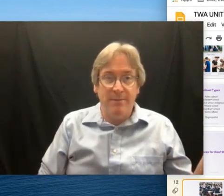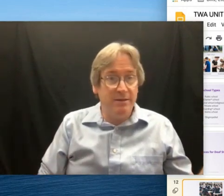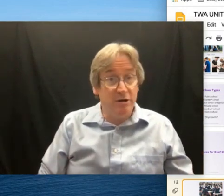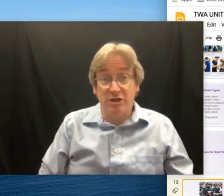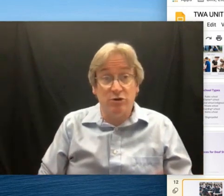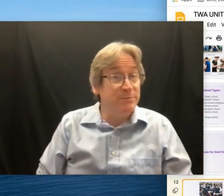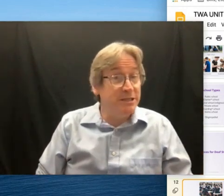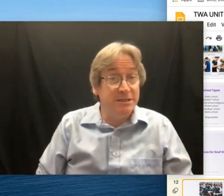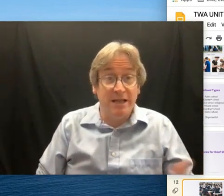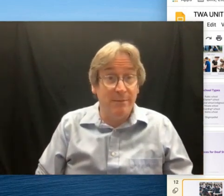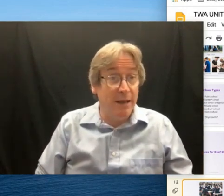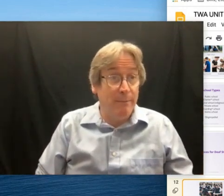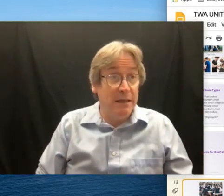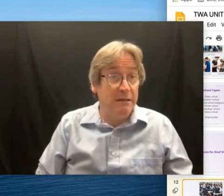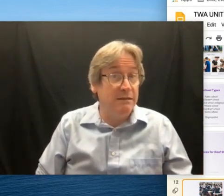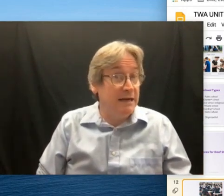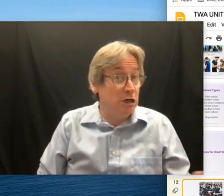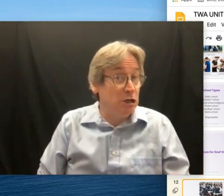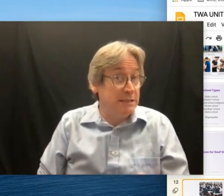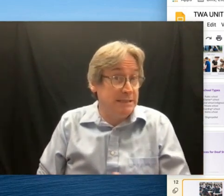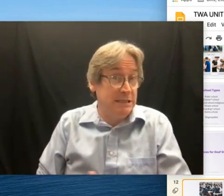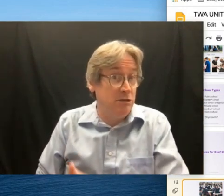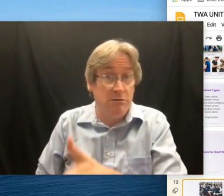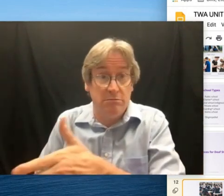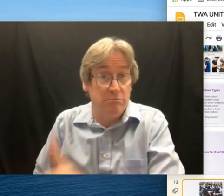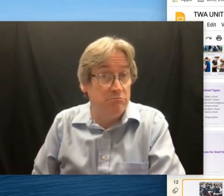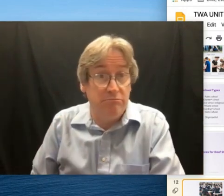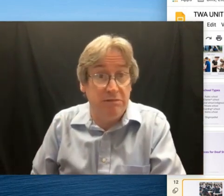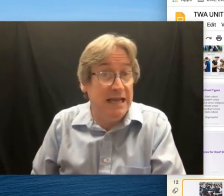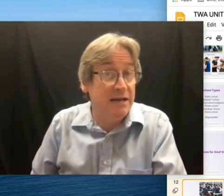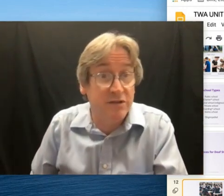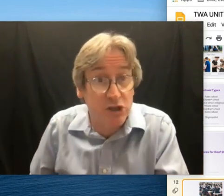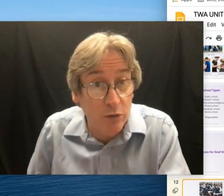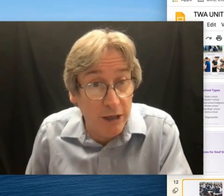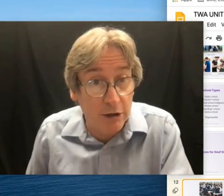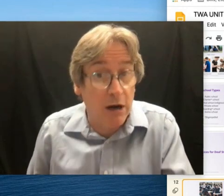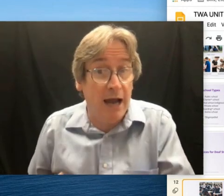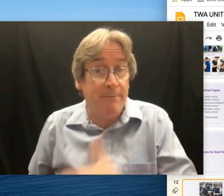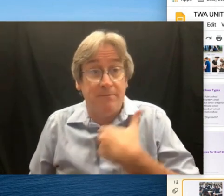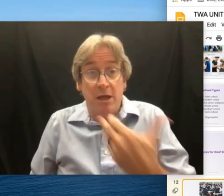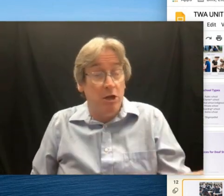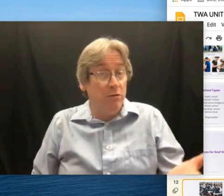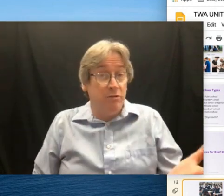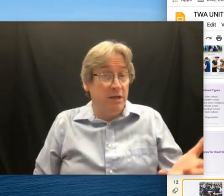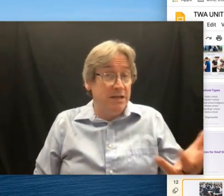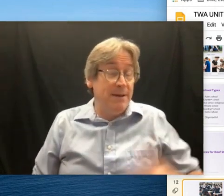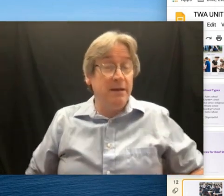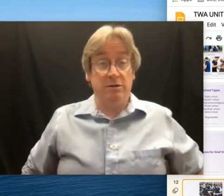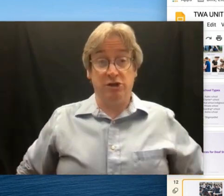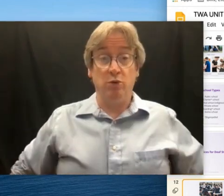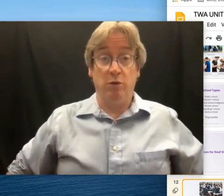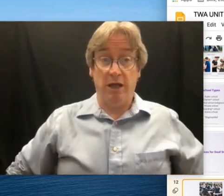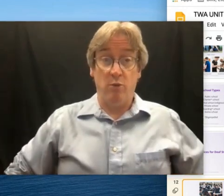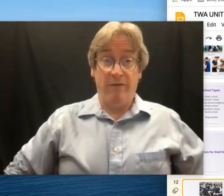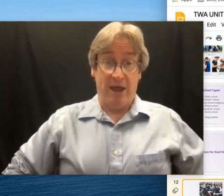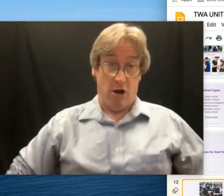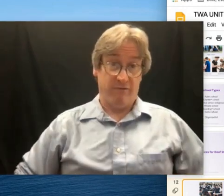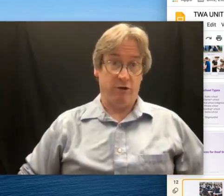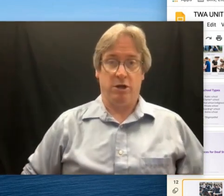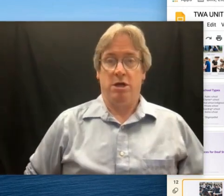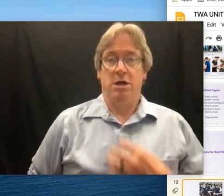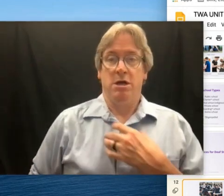they may be there till Christmas. They may be there till the end of the school year. It depended on the school and